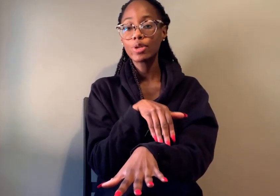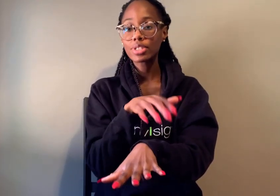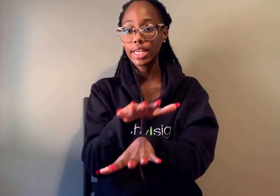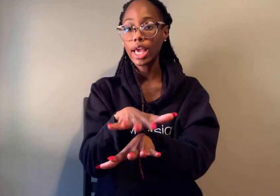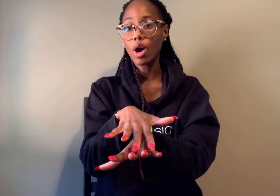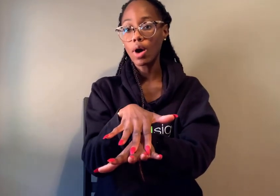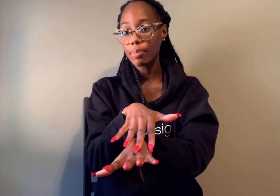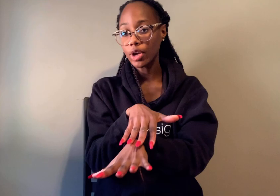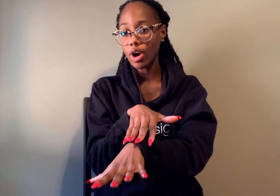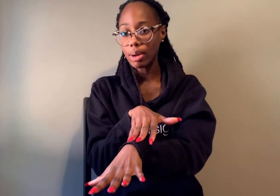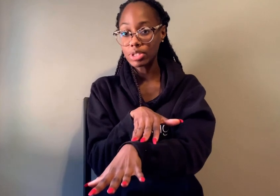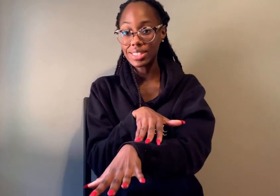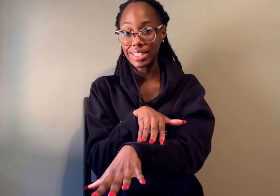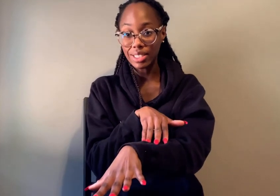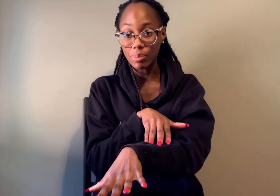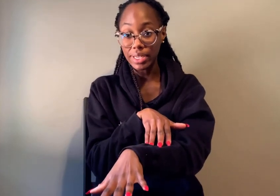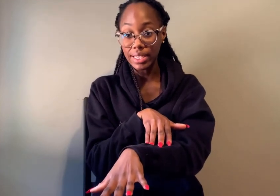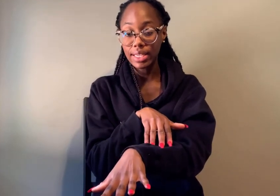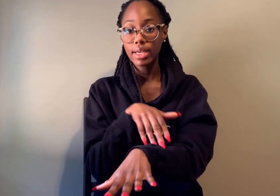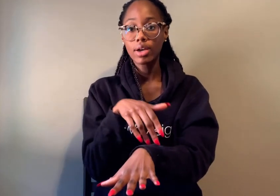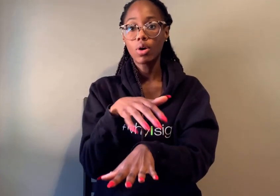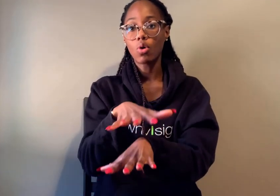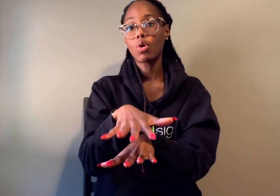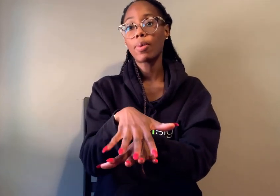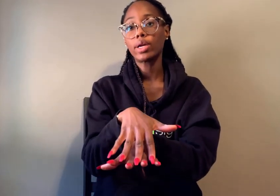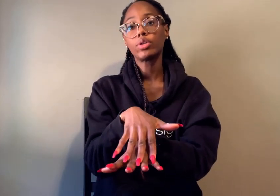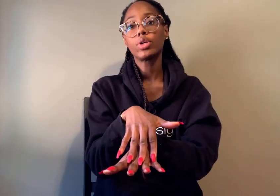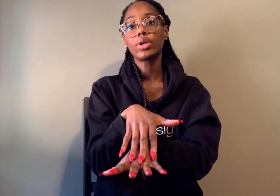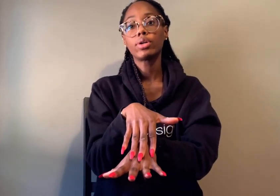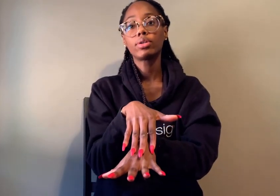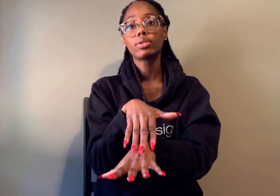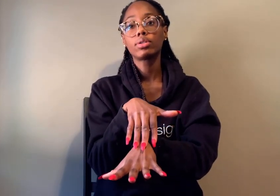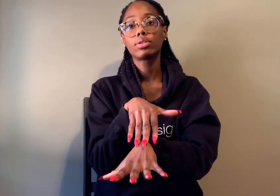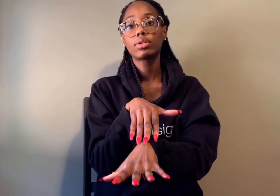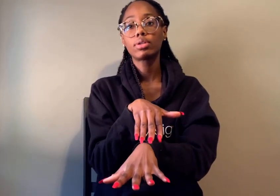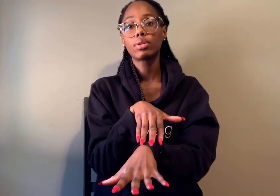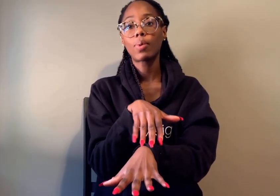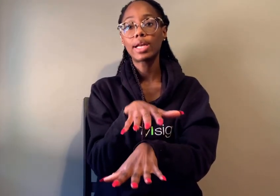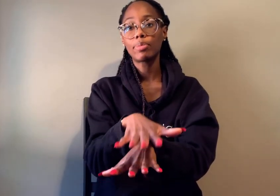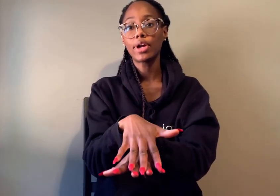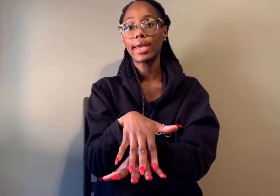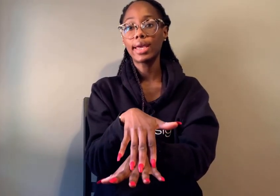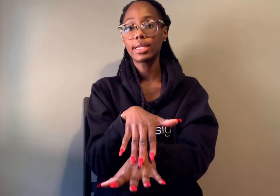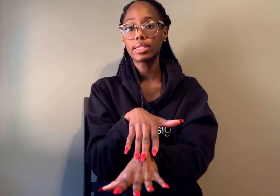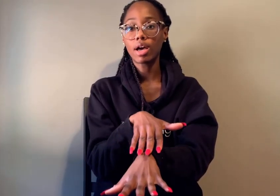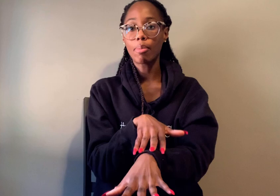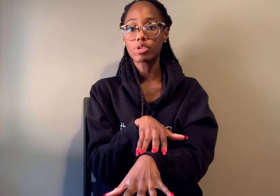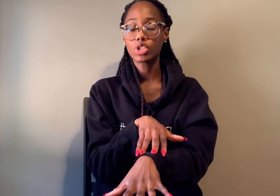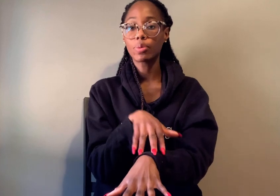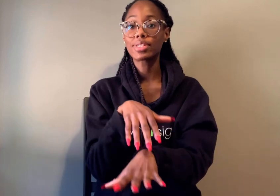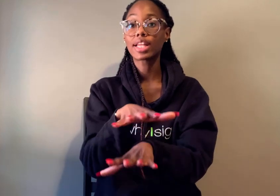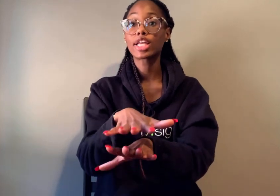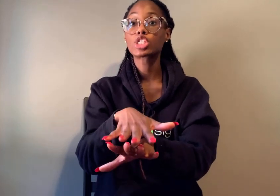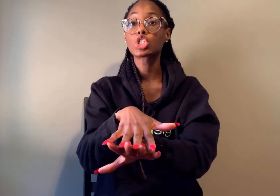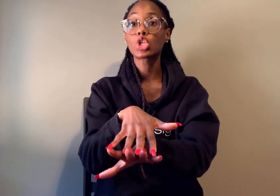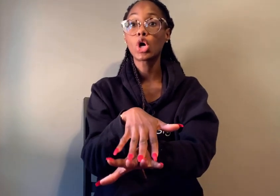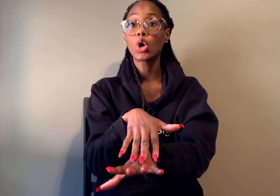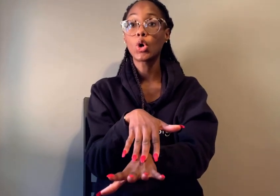usually can go up your arm just a little bit, or right up your hand, almost to your wrist, like